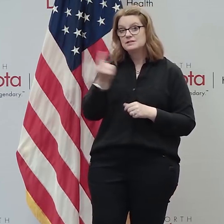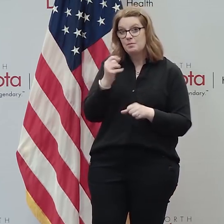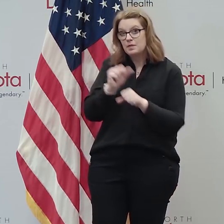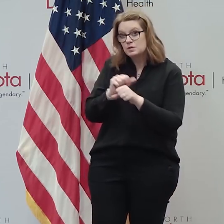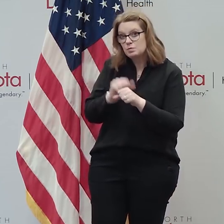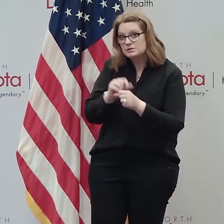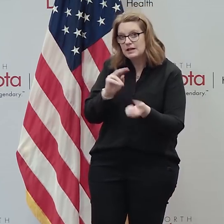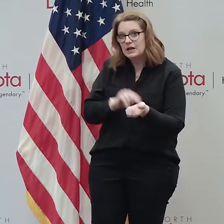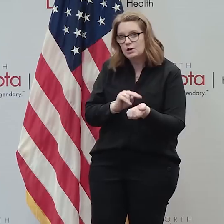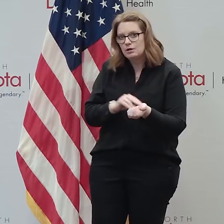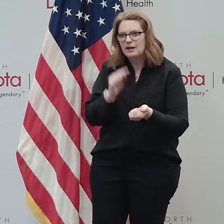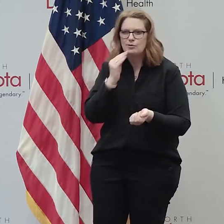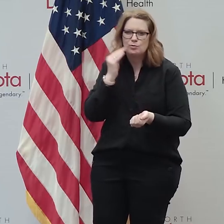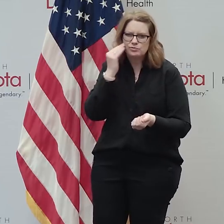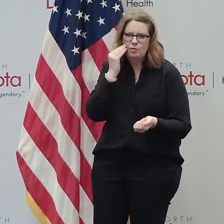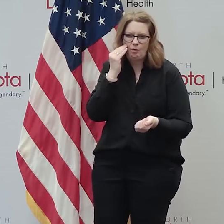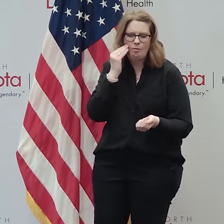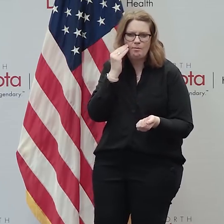facility who